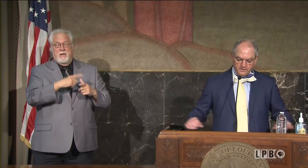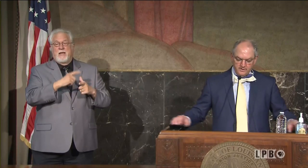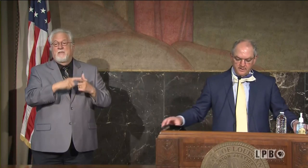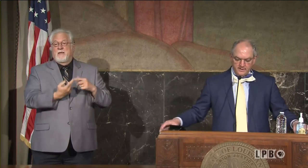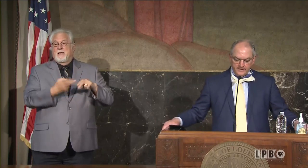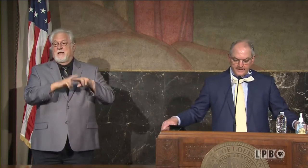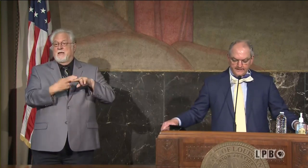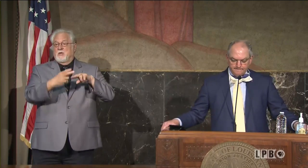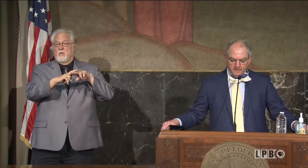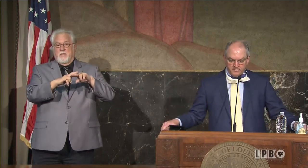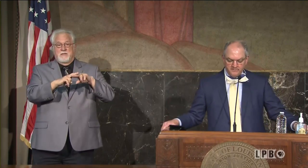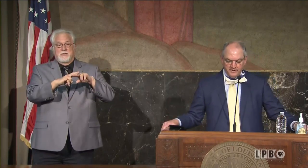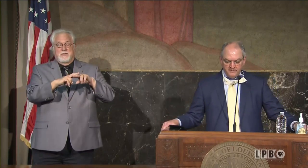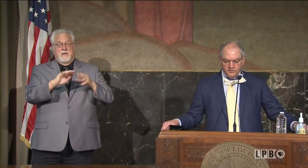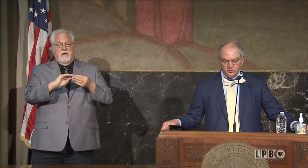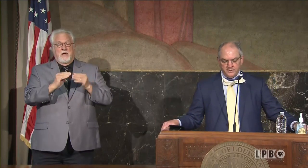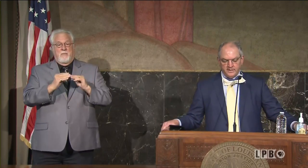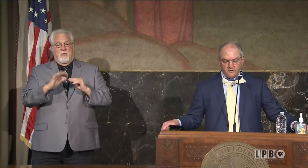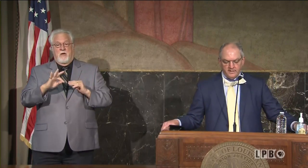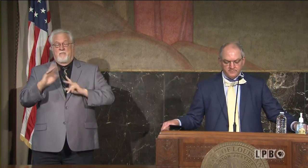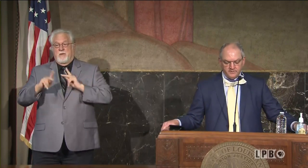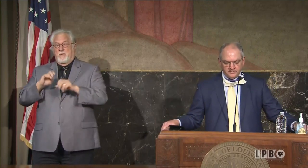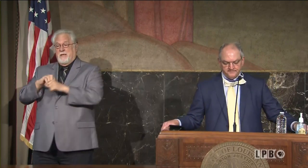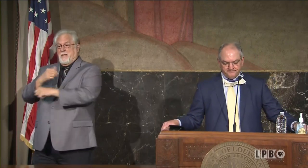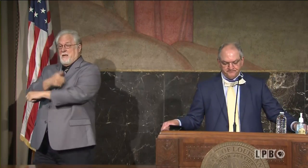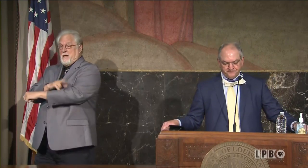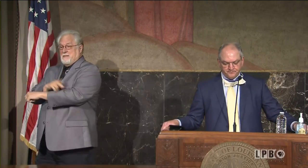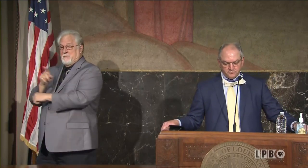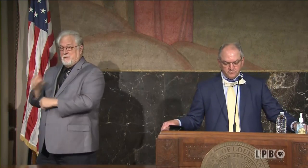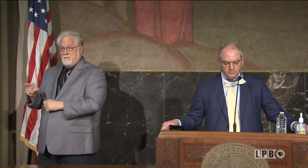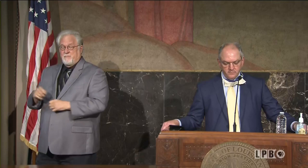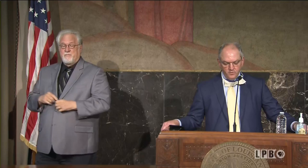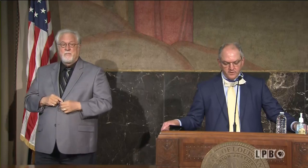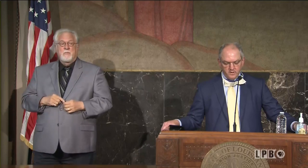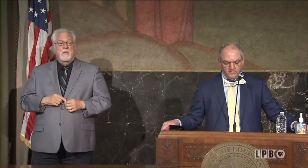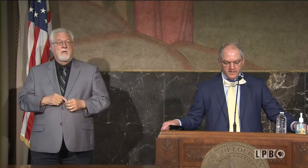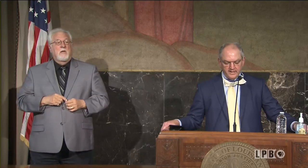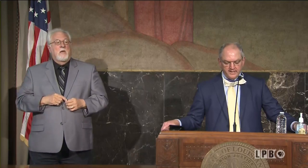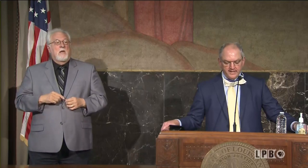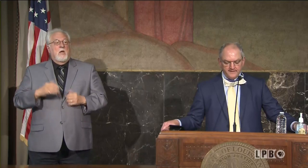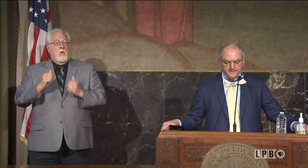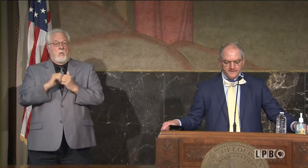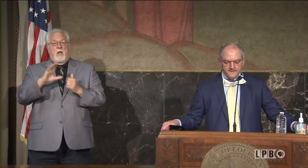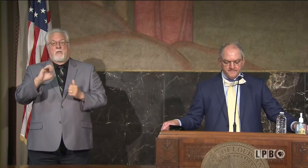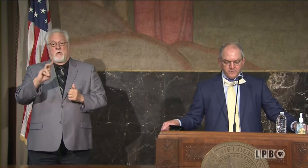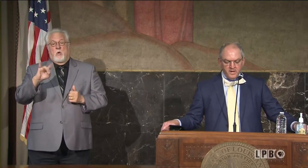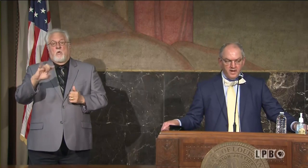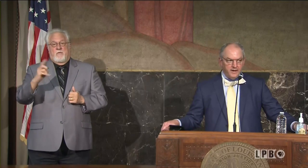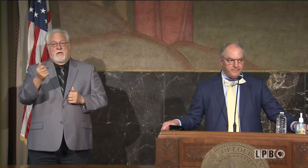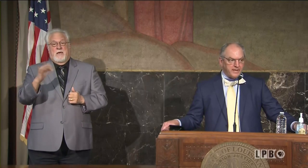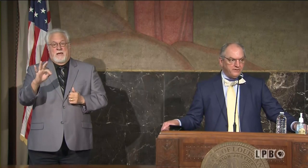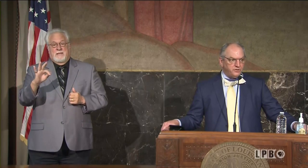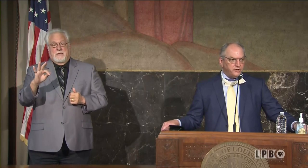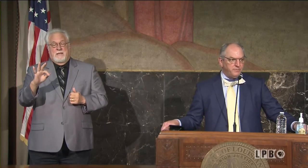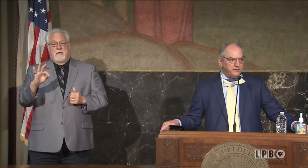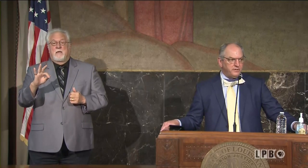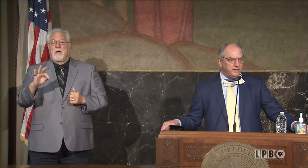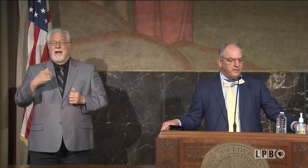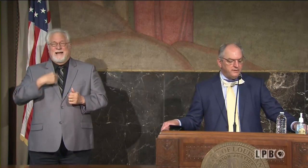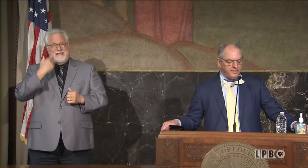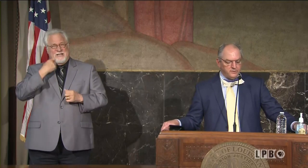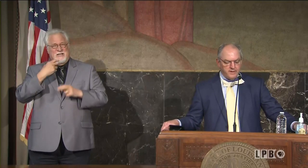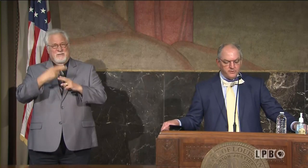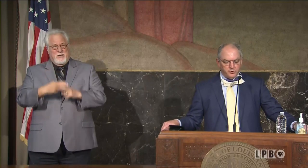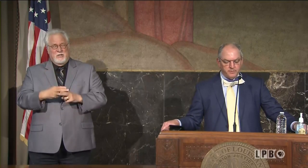increased number of individuals in our hospitals with COVID-19. As I just